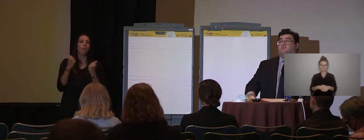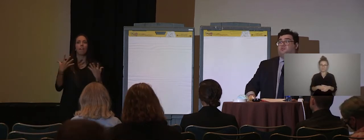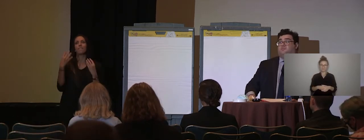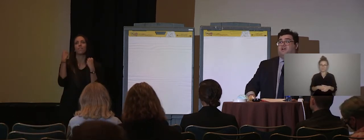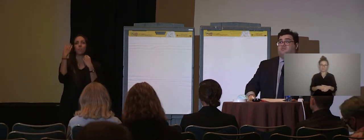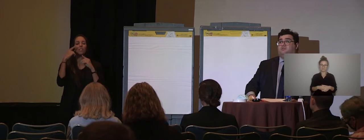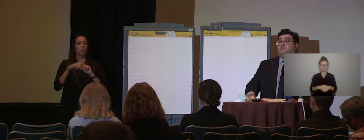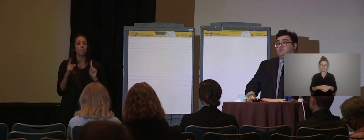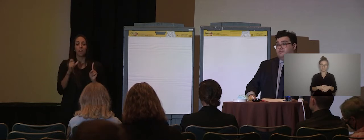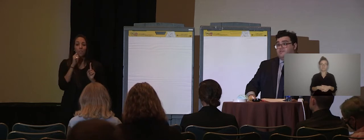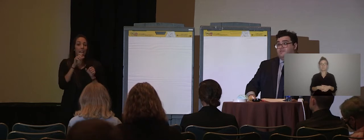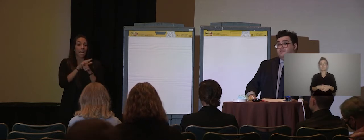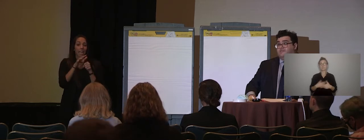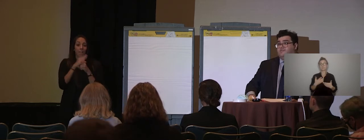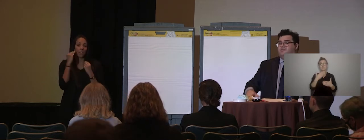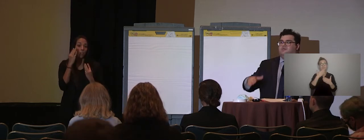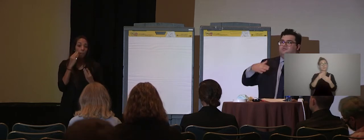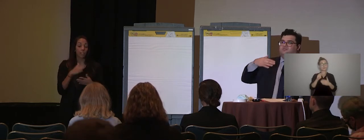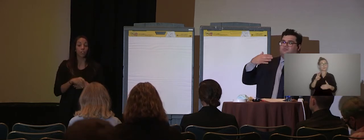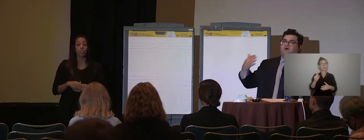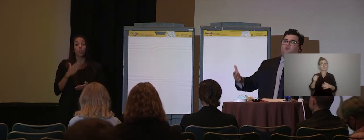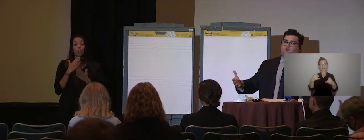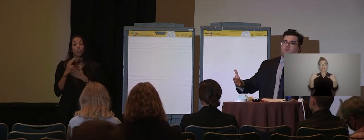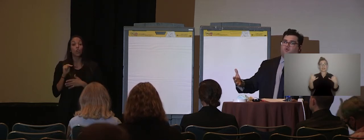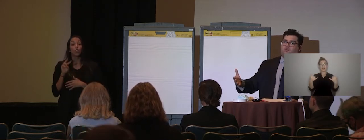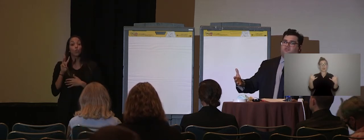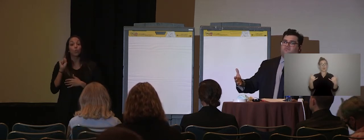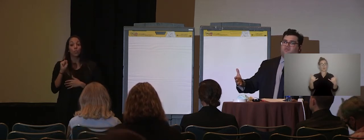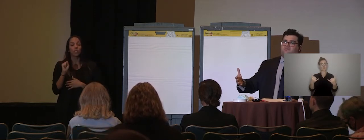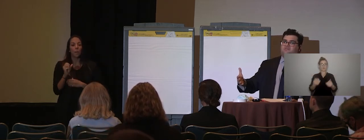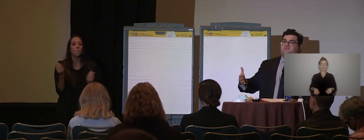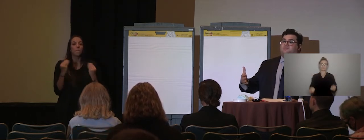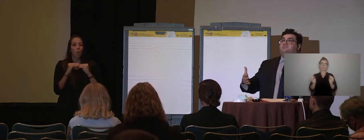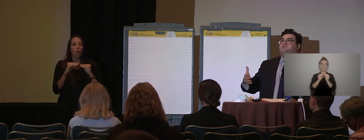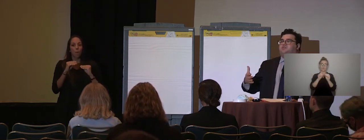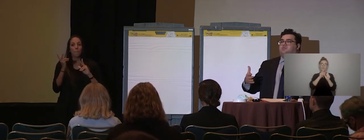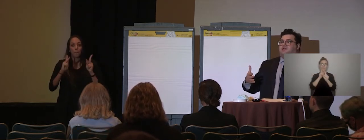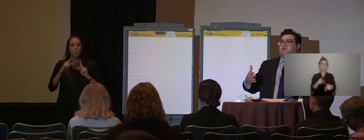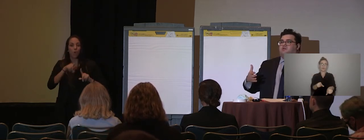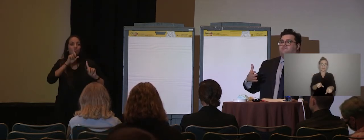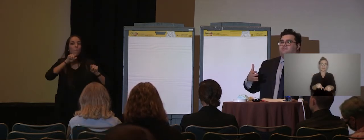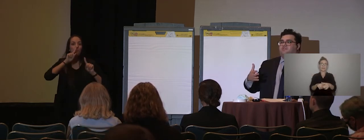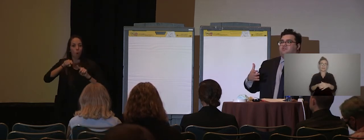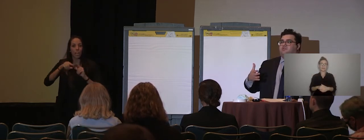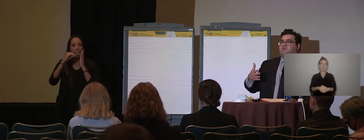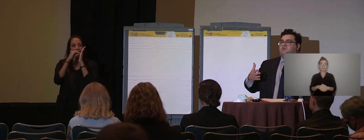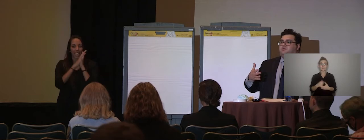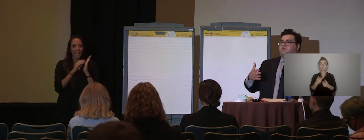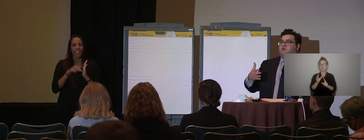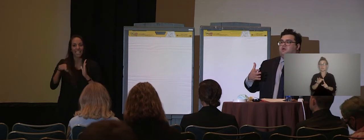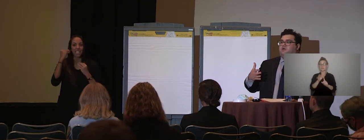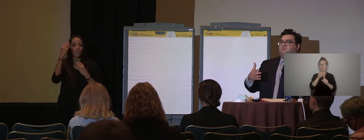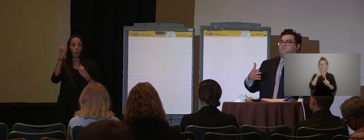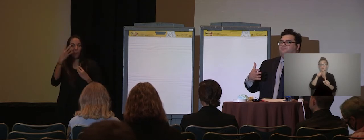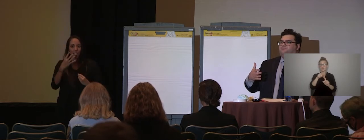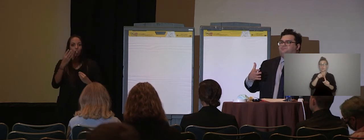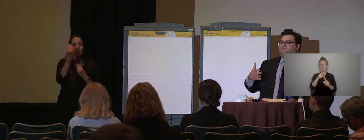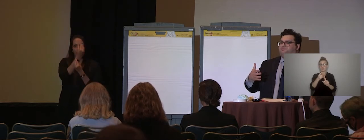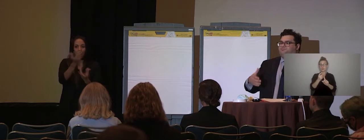There wasn't really back then. Good news is there's a lot more reporting of this, especially in light of the,